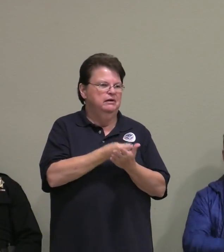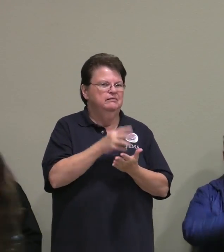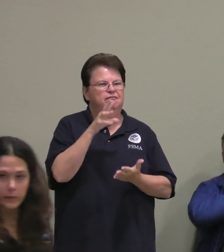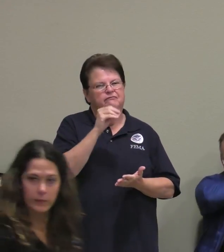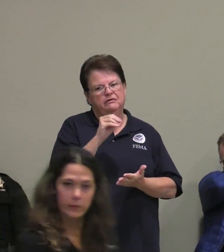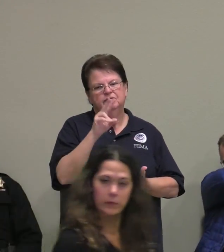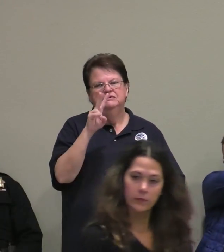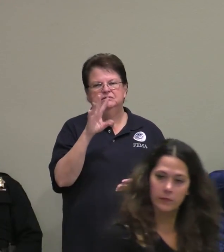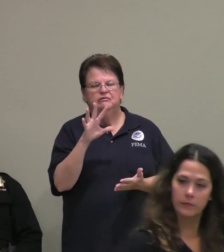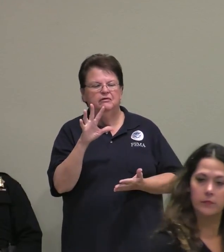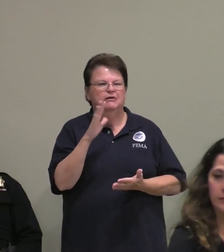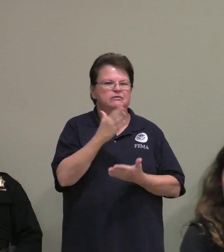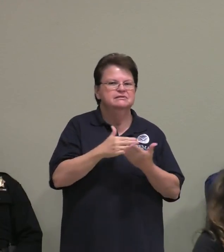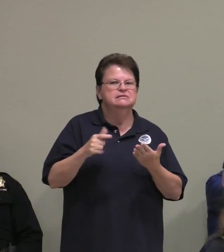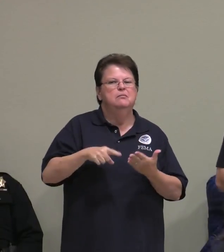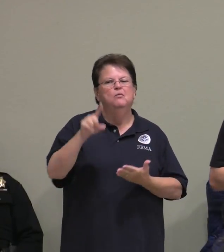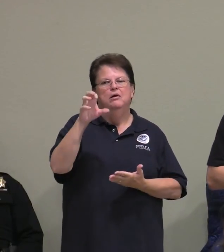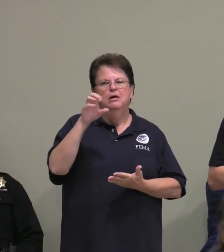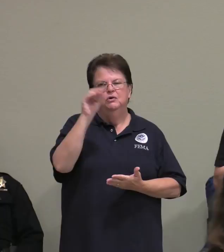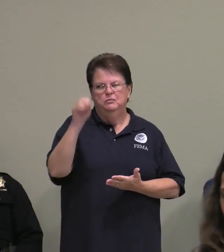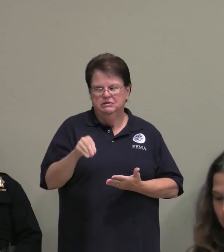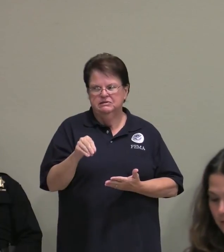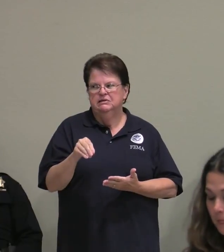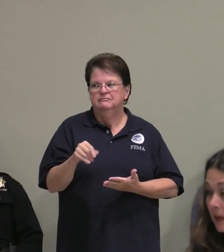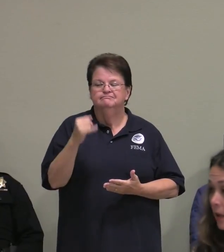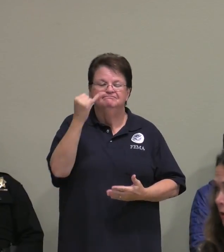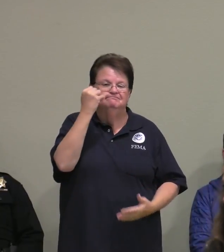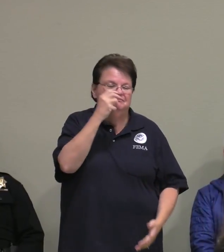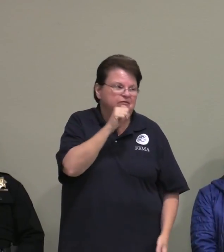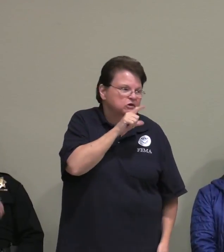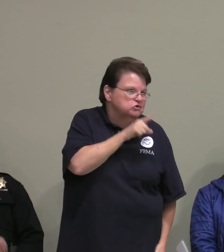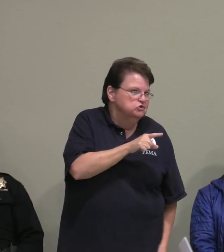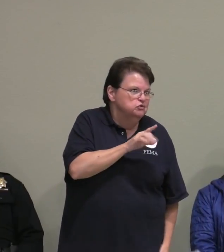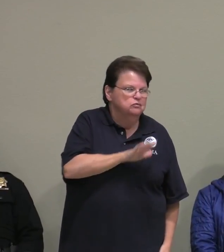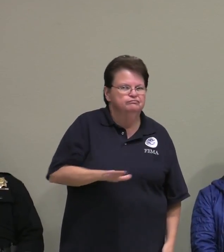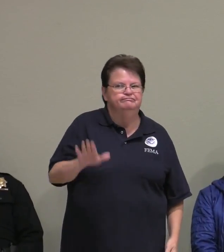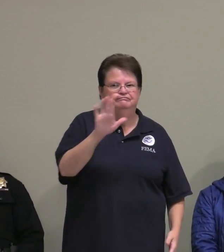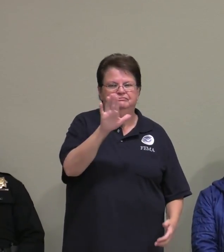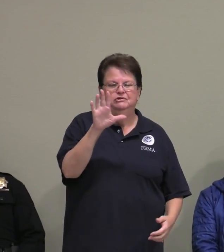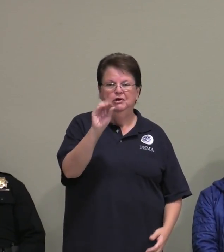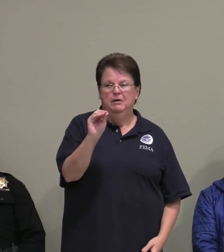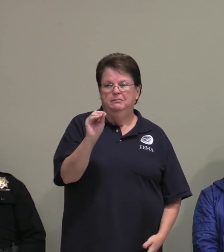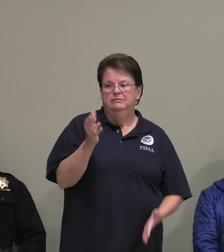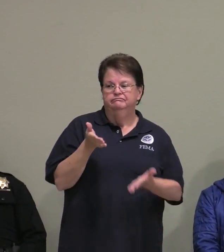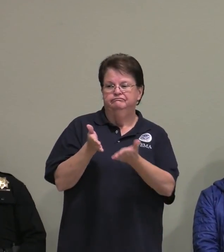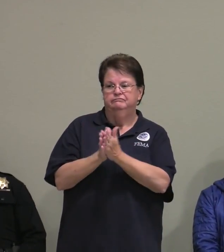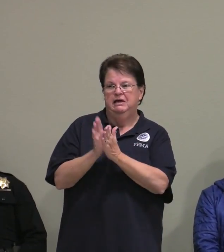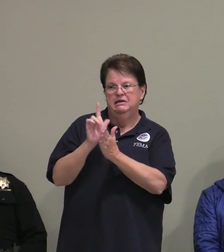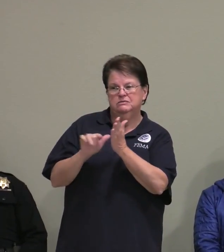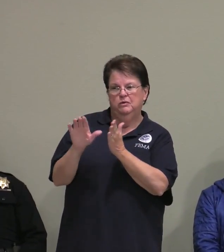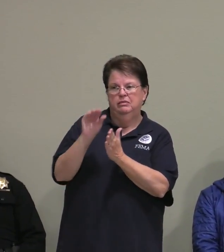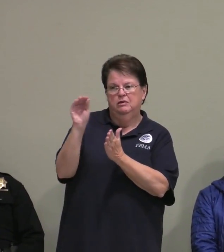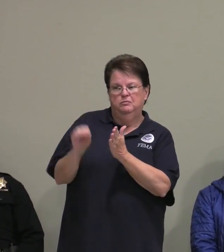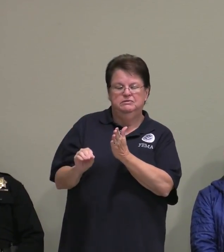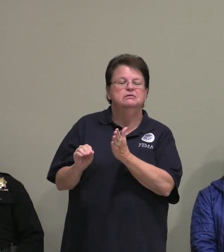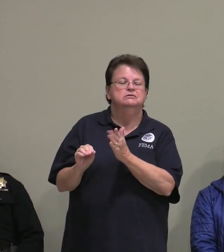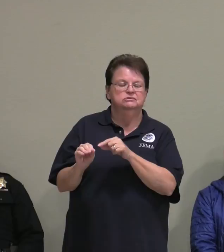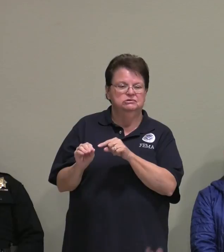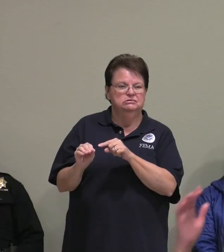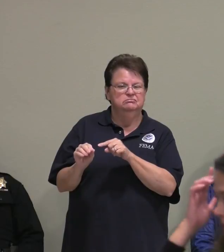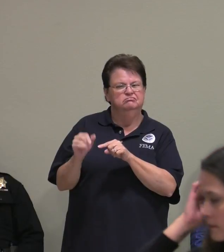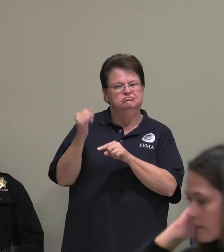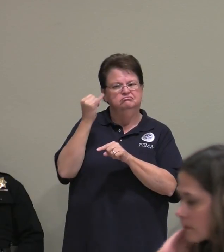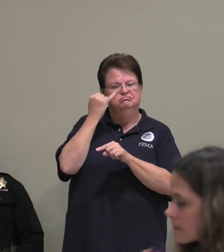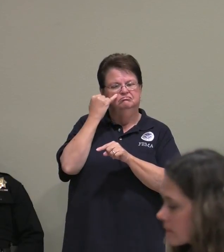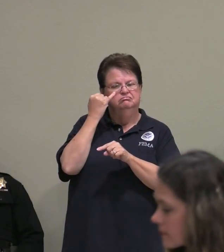50%, 75%, and again, some 100%. If you're not sure what your company's, you know, please ask what their percentage is. If you